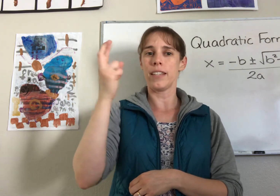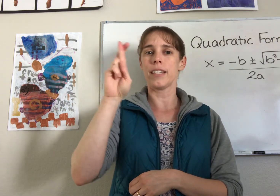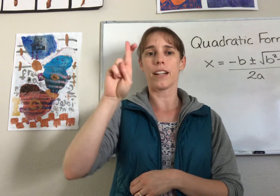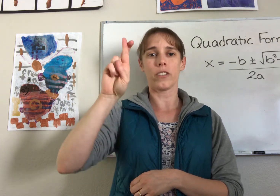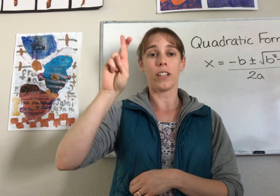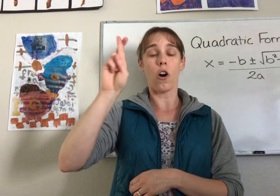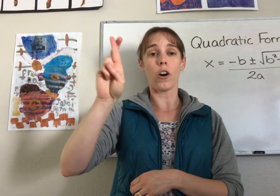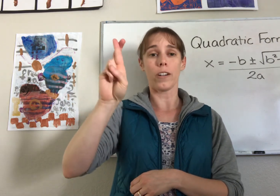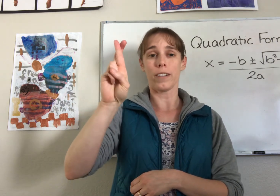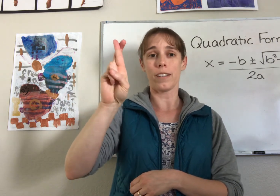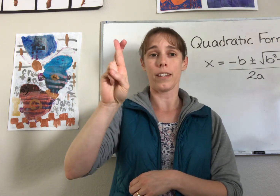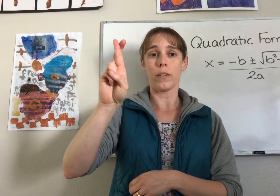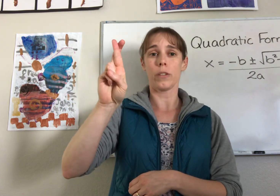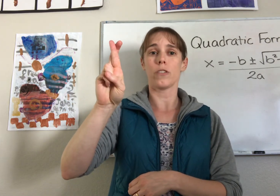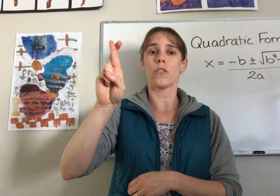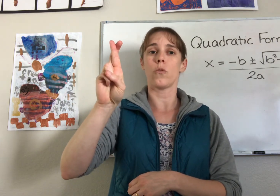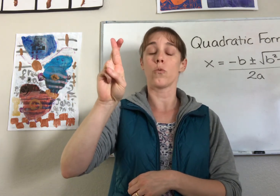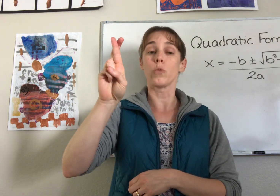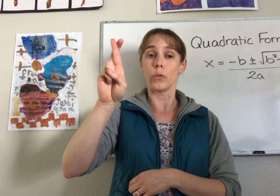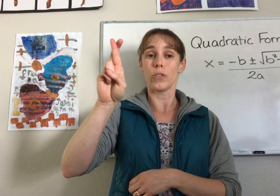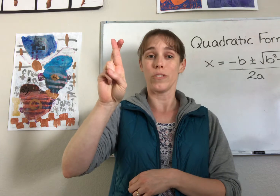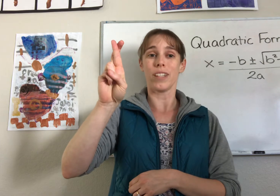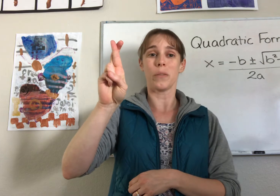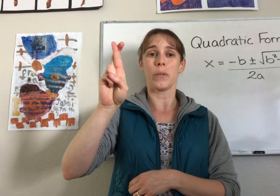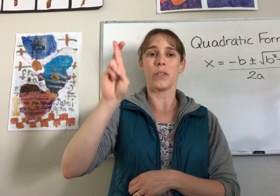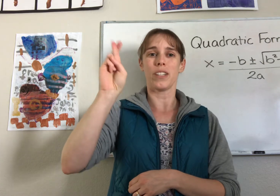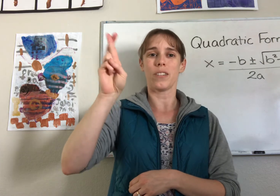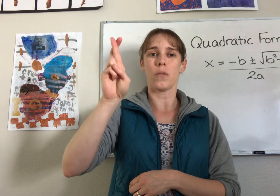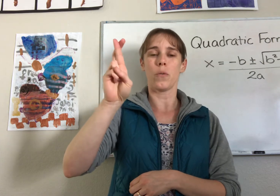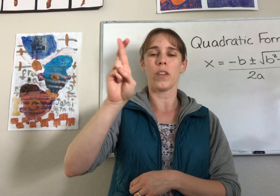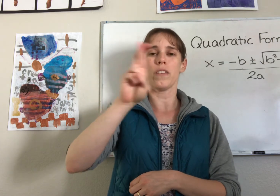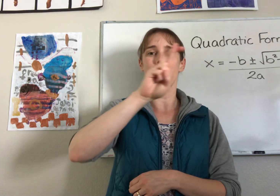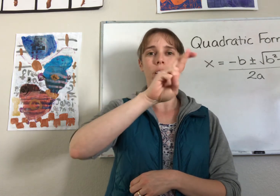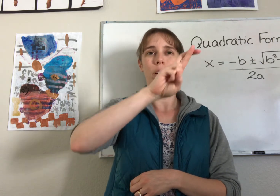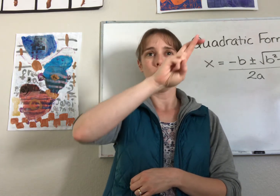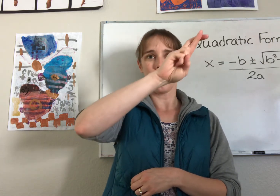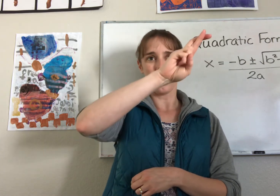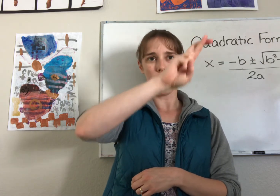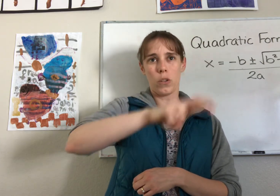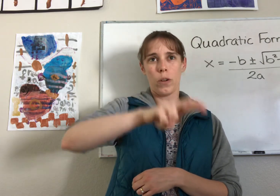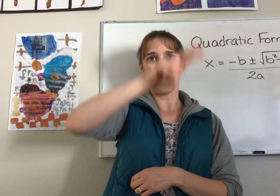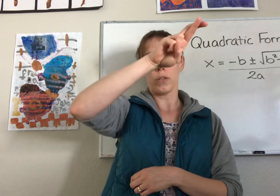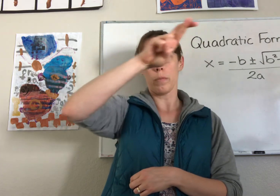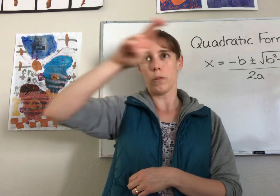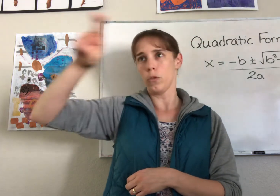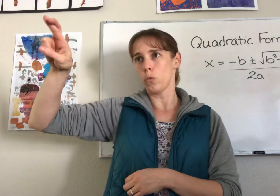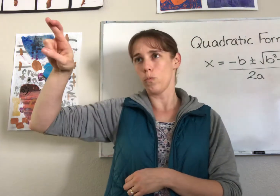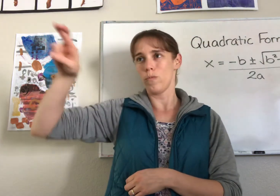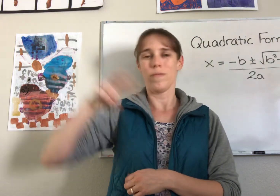is actually R in sign language. So root, that's what we're doing. So with an R, we're going to draw a square root symbol, like